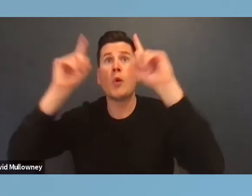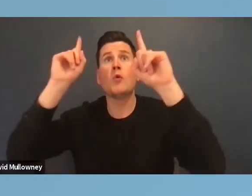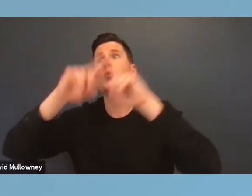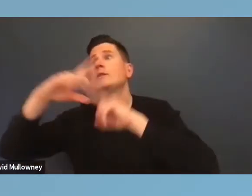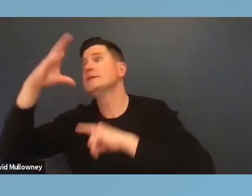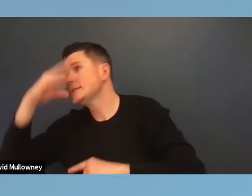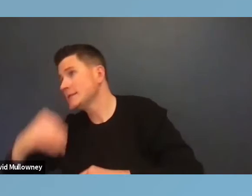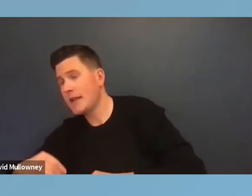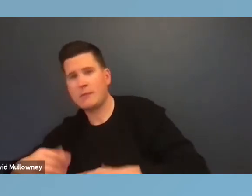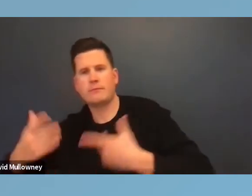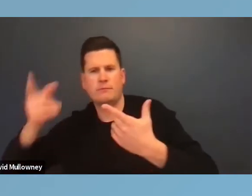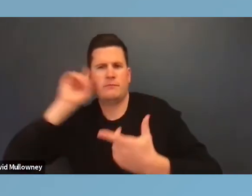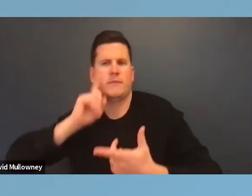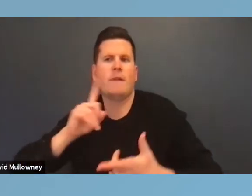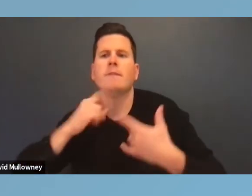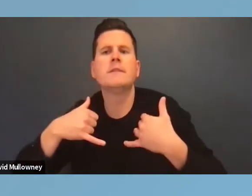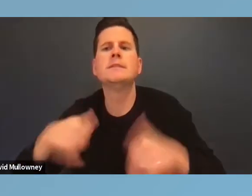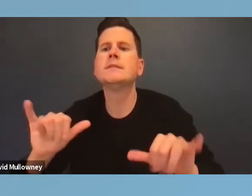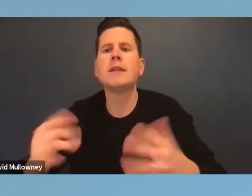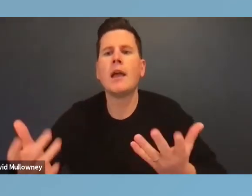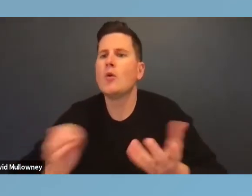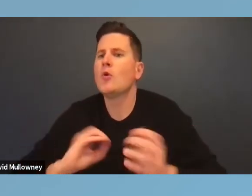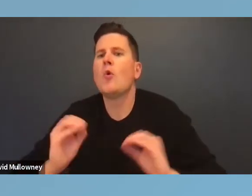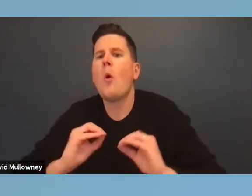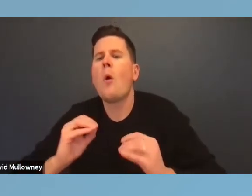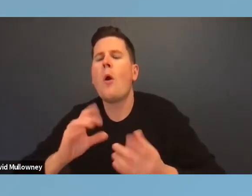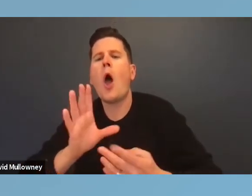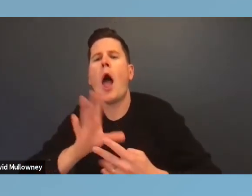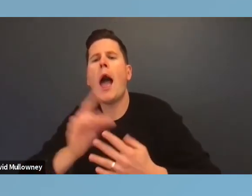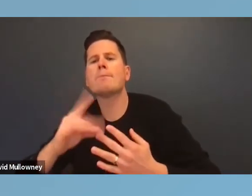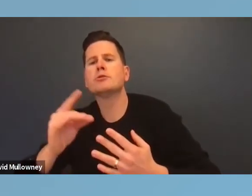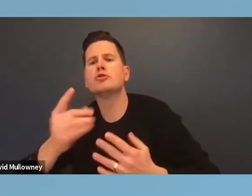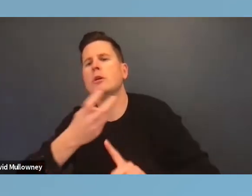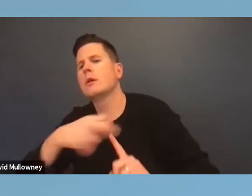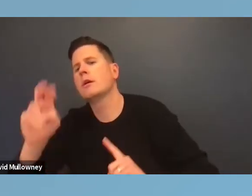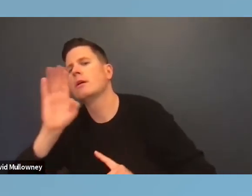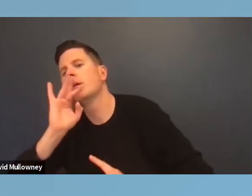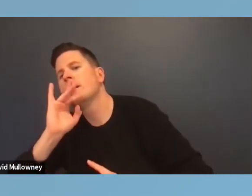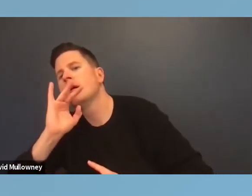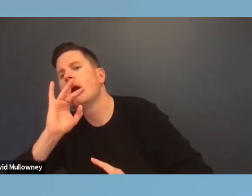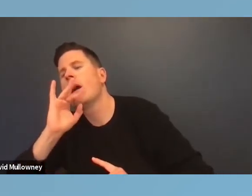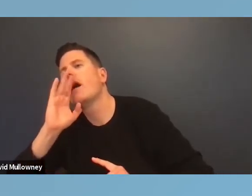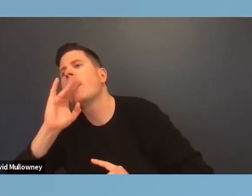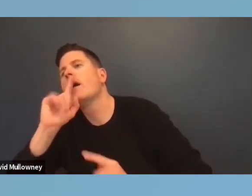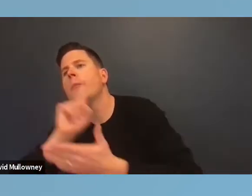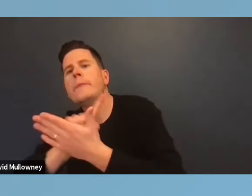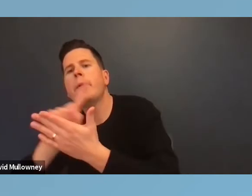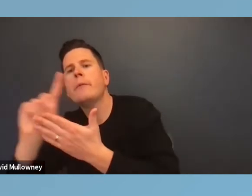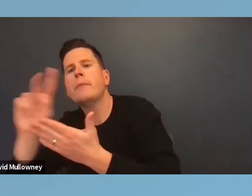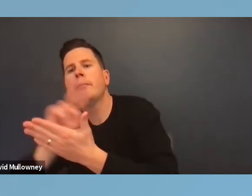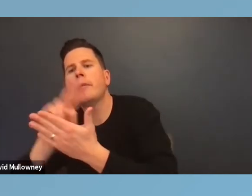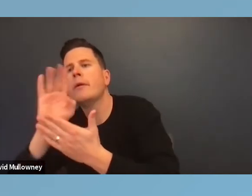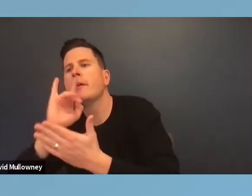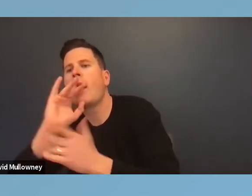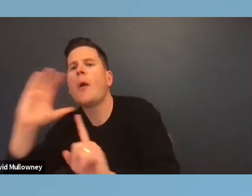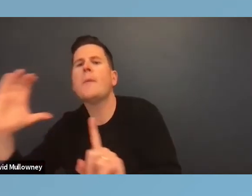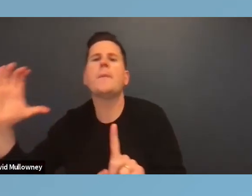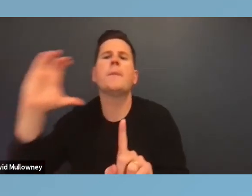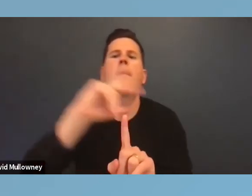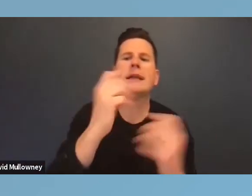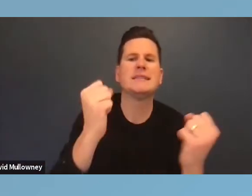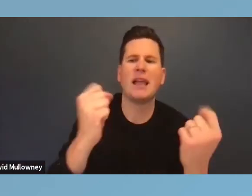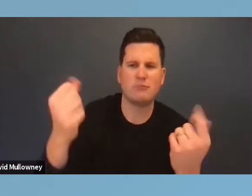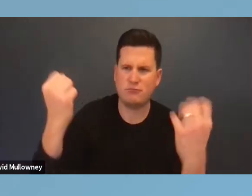deaf 24/7 from the time they wake up until the time they go to sleep. They don't have an option of talking for a week